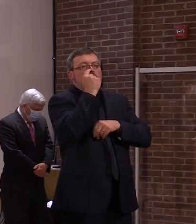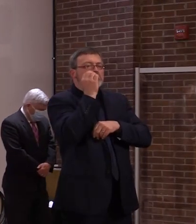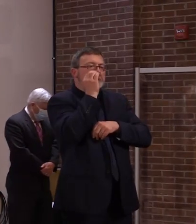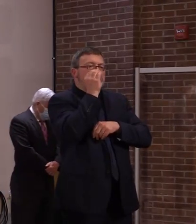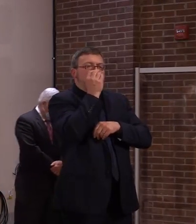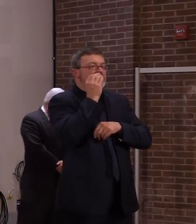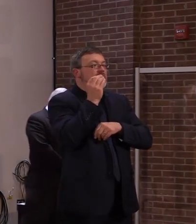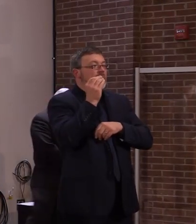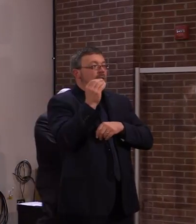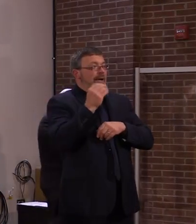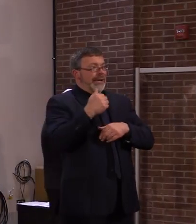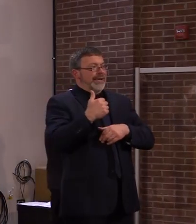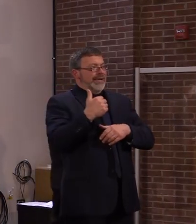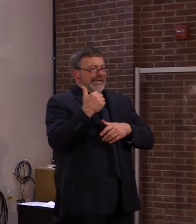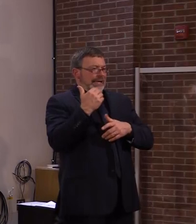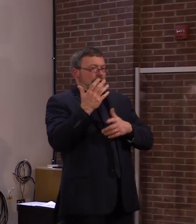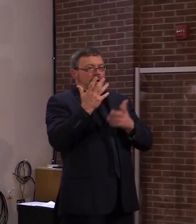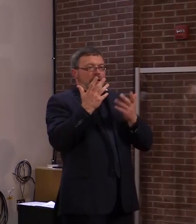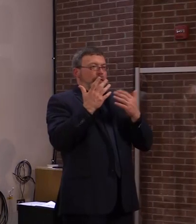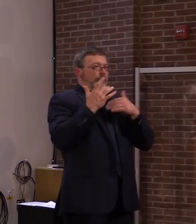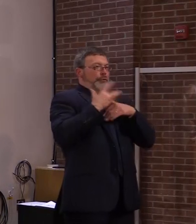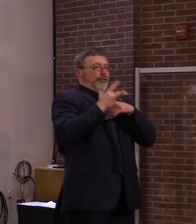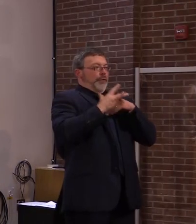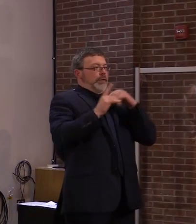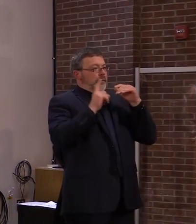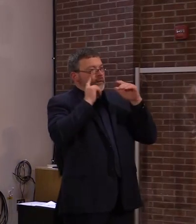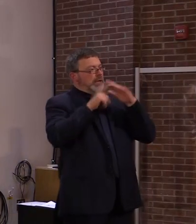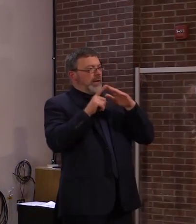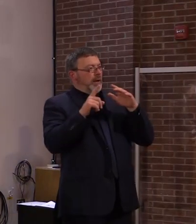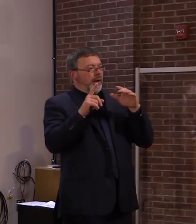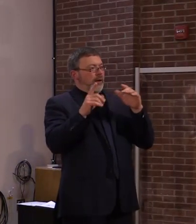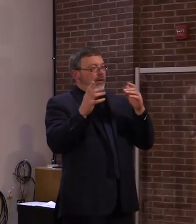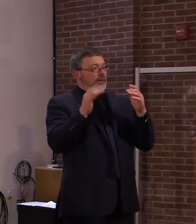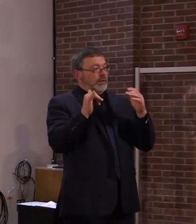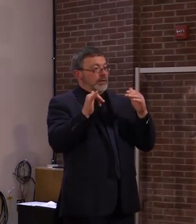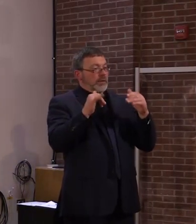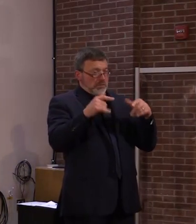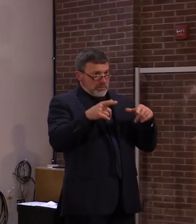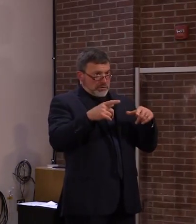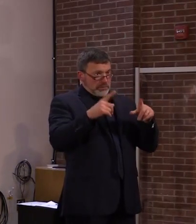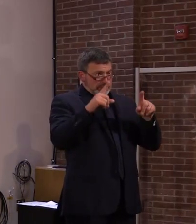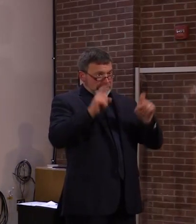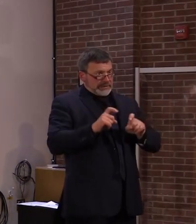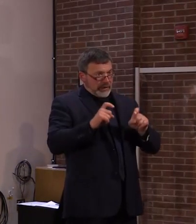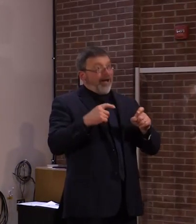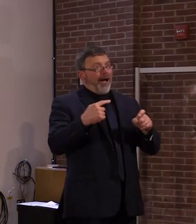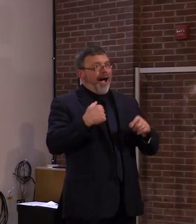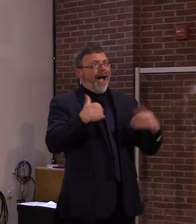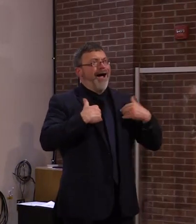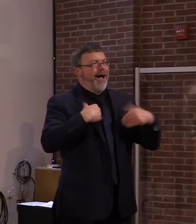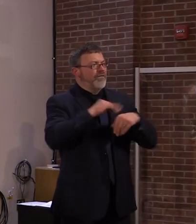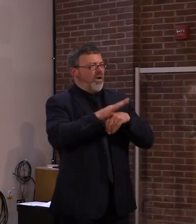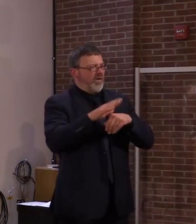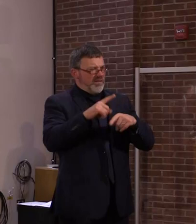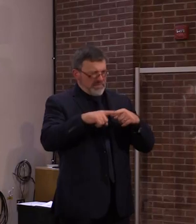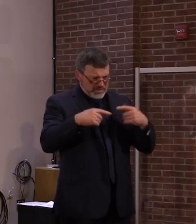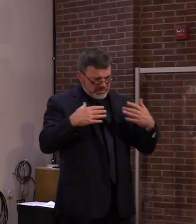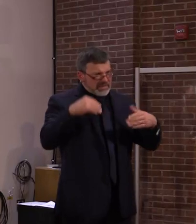their infection, and the test was positive, but the person was actually doing fine.